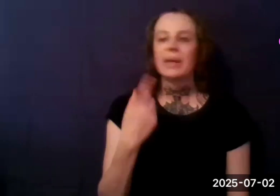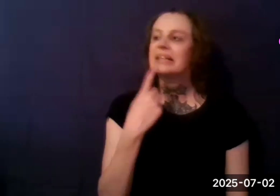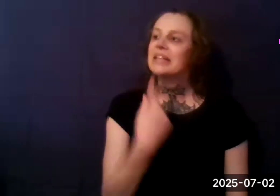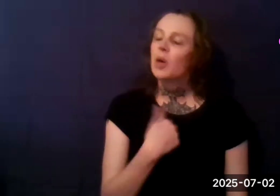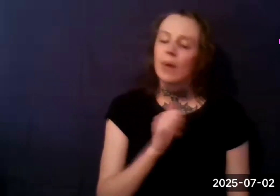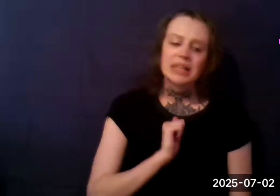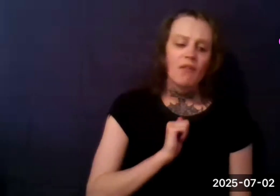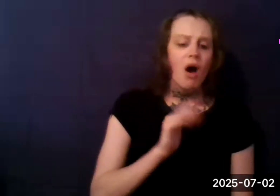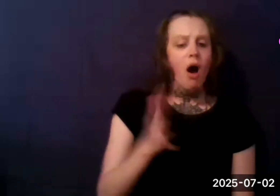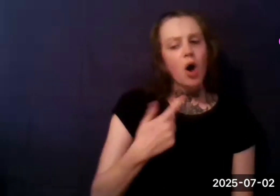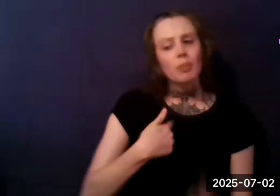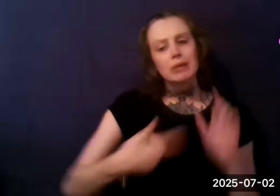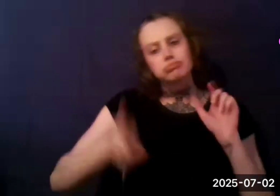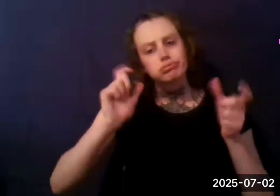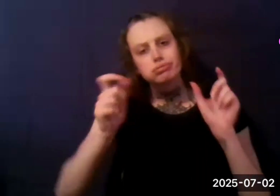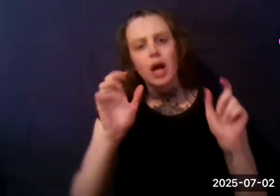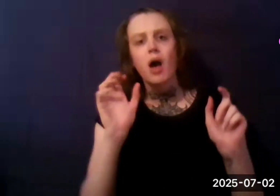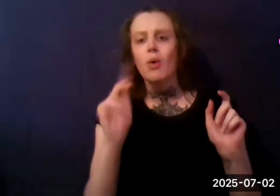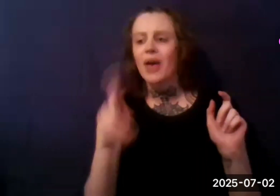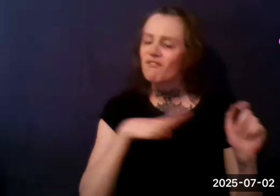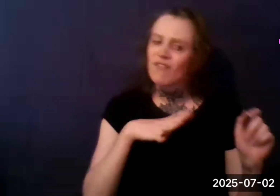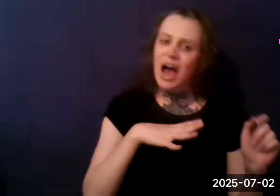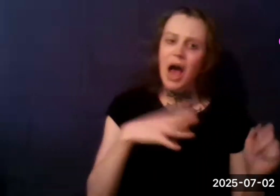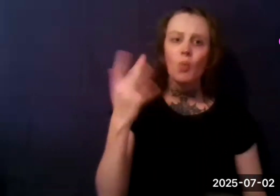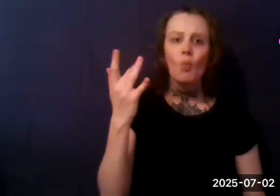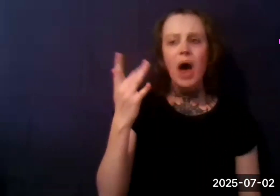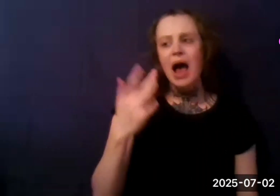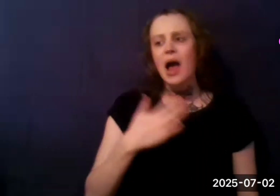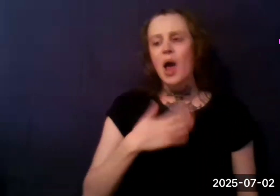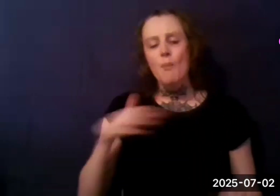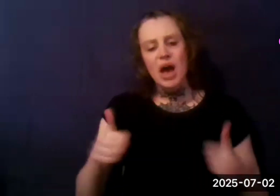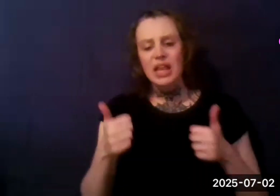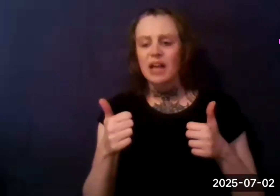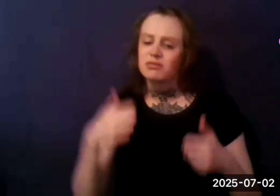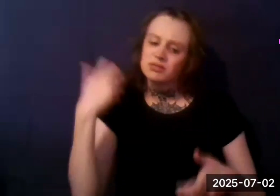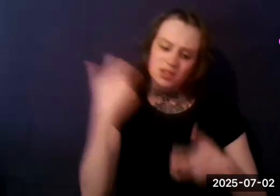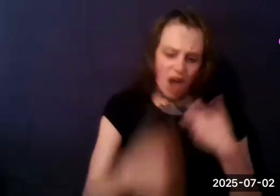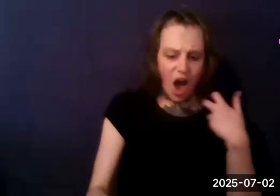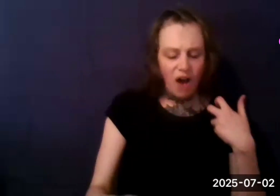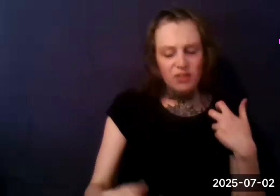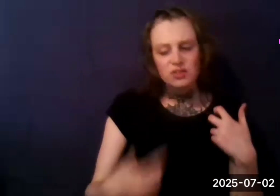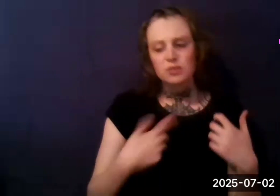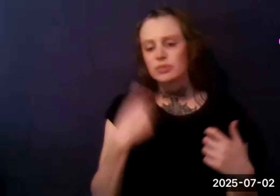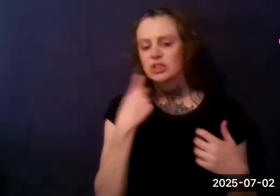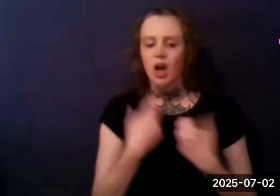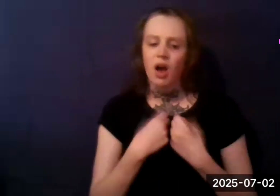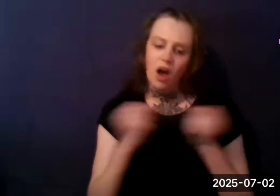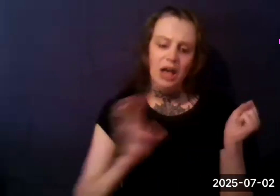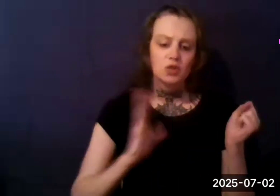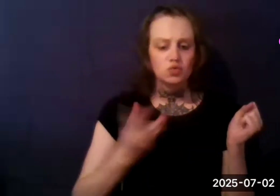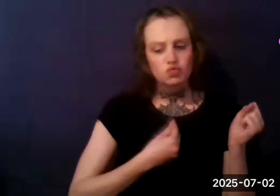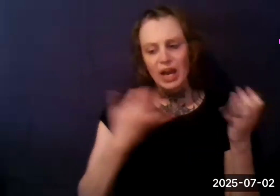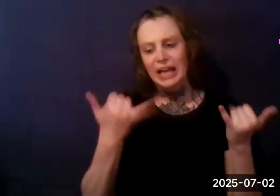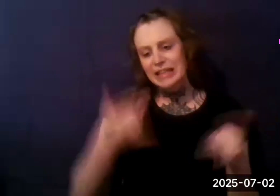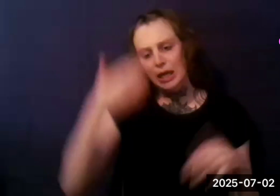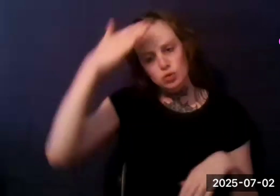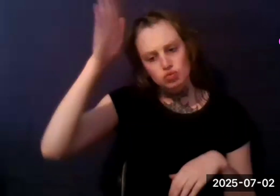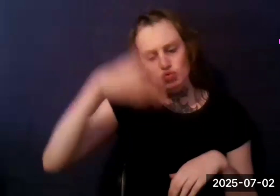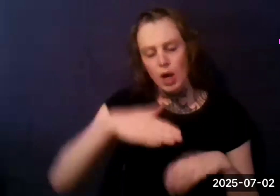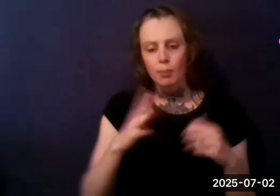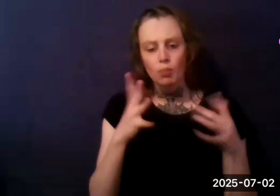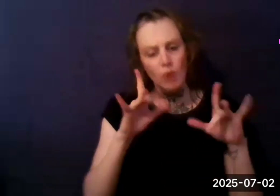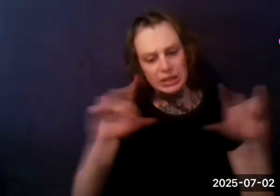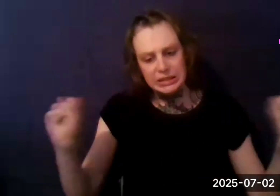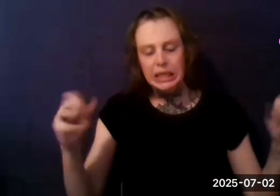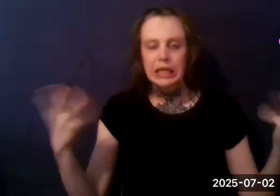okay that I drink this much because like things don't look great for me right now. So I ended up my first psych ward. And that was like the first time that